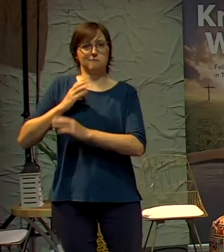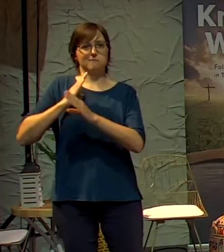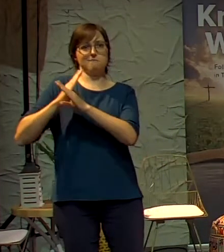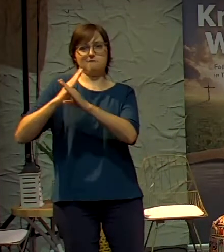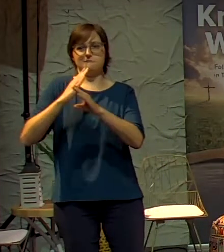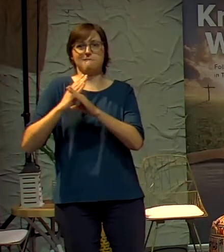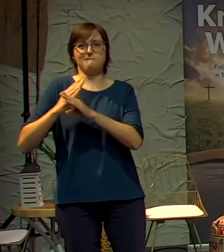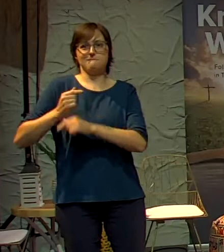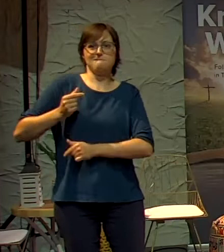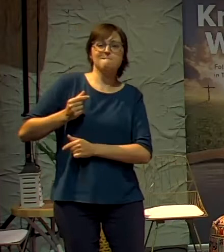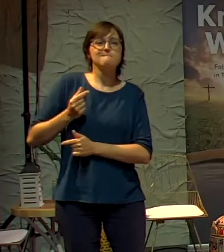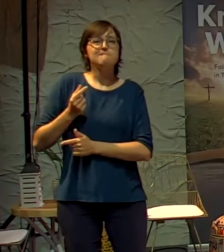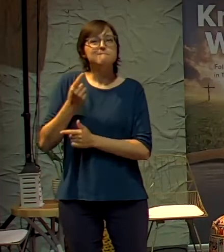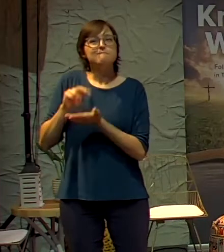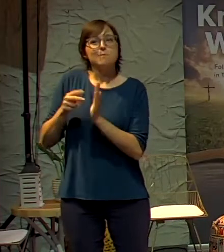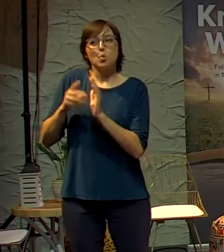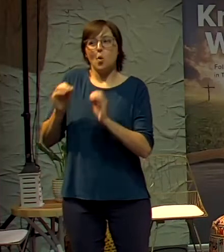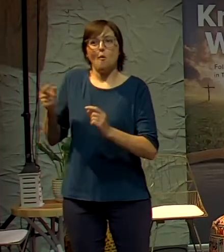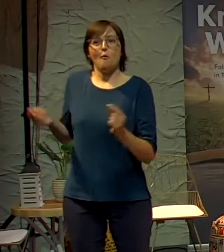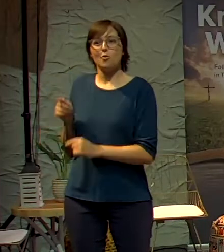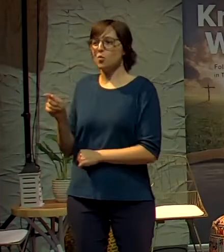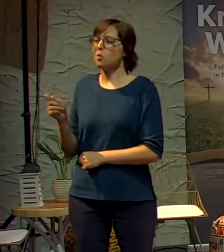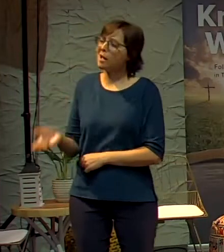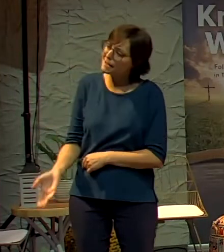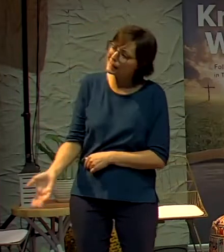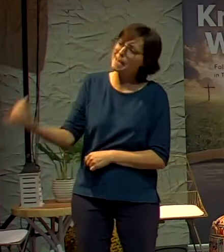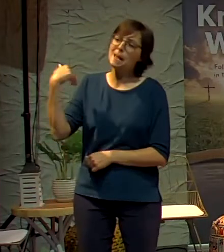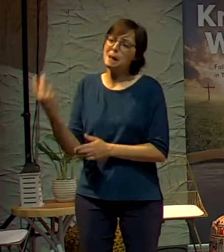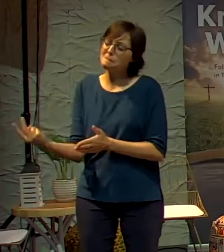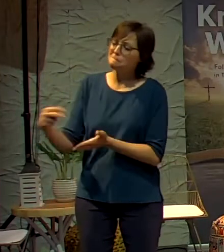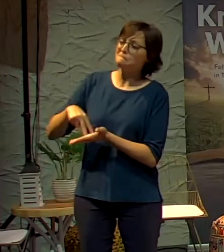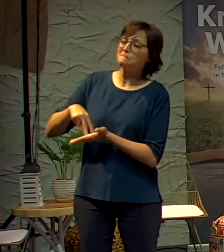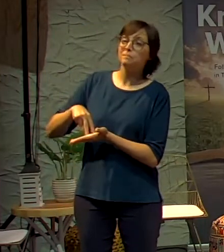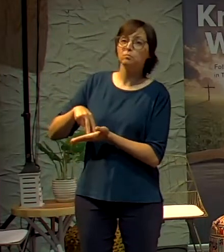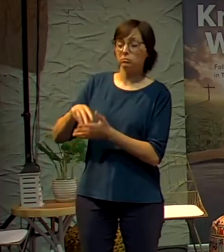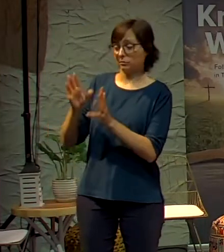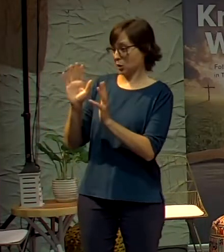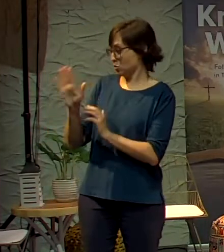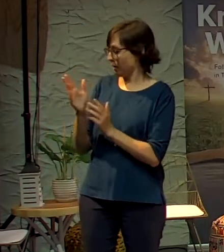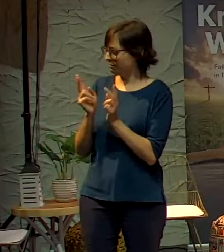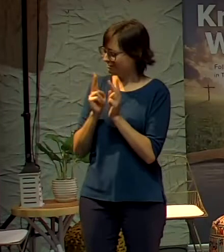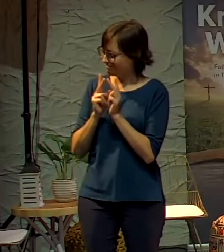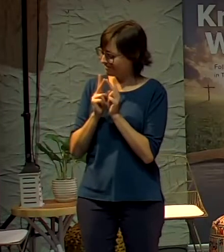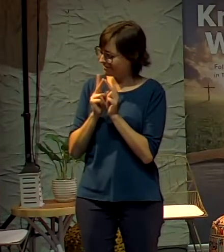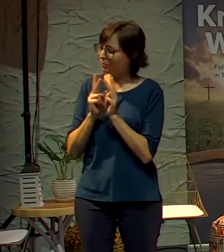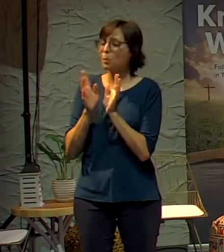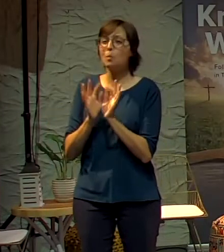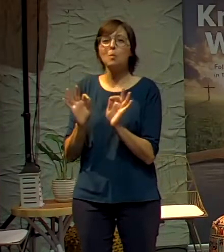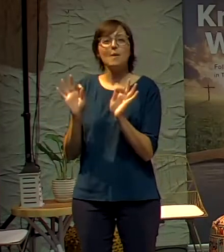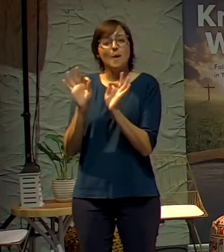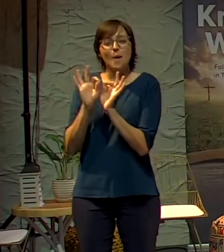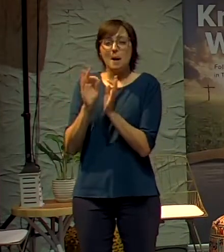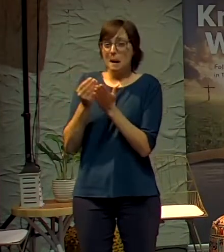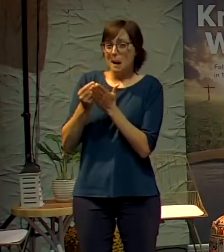one, you know, hurts you. Get up. First of all, leave your very, very high-paying job, because